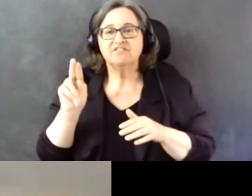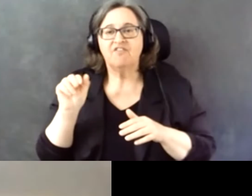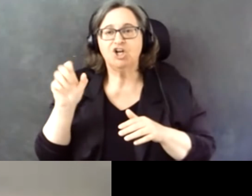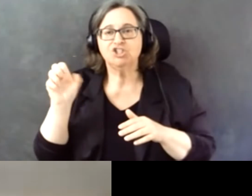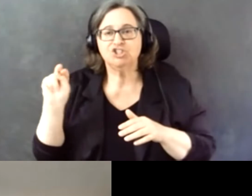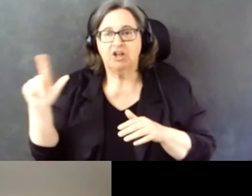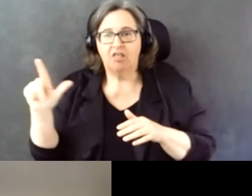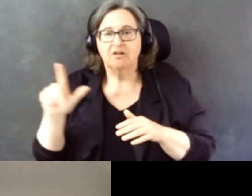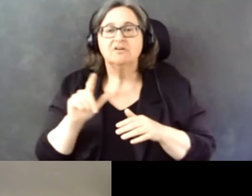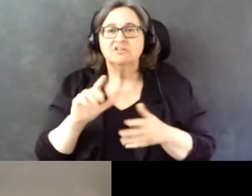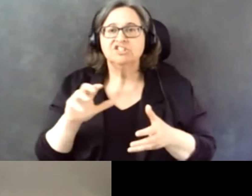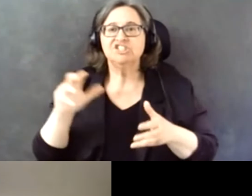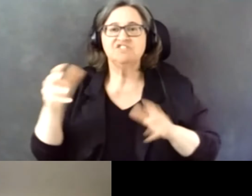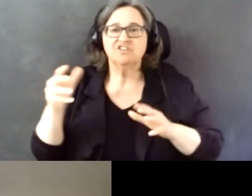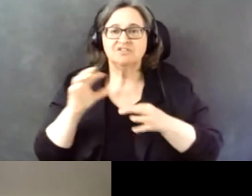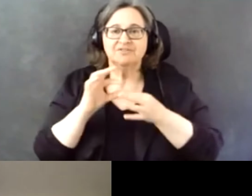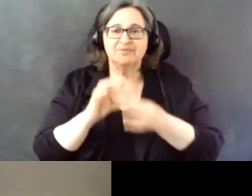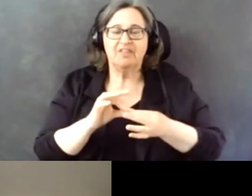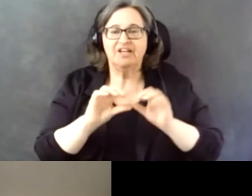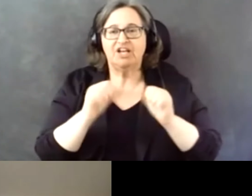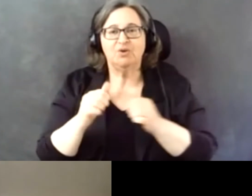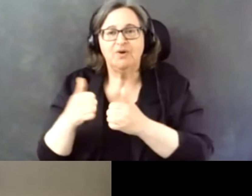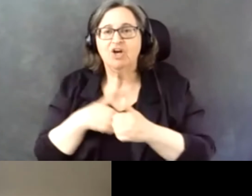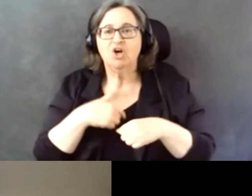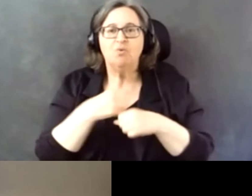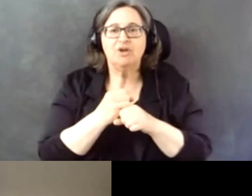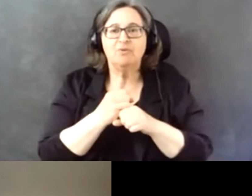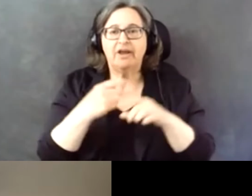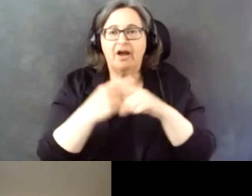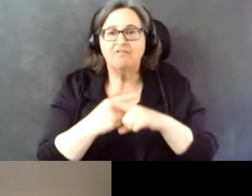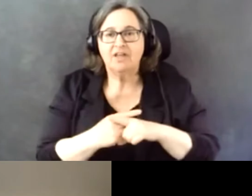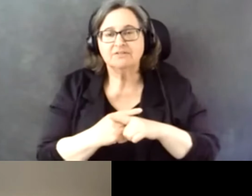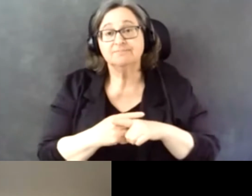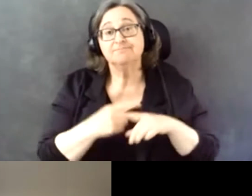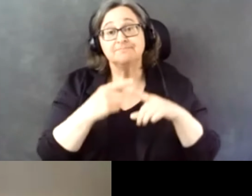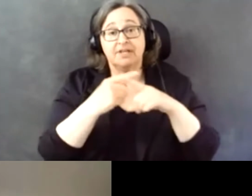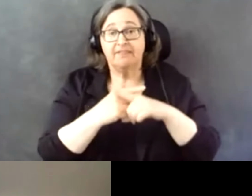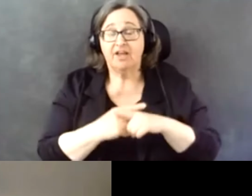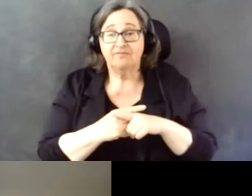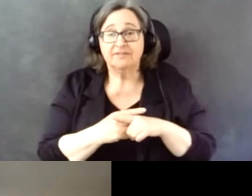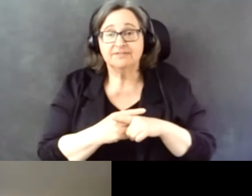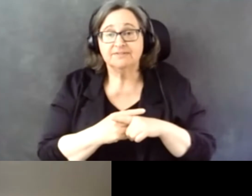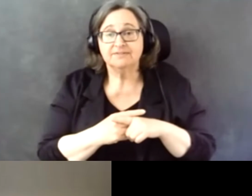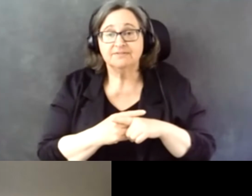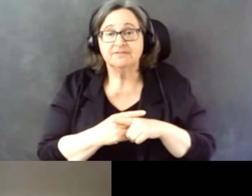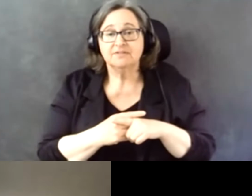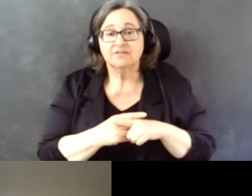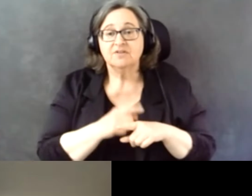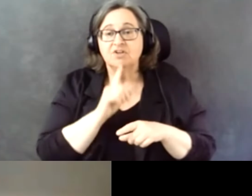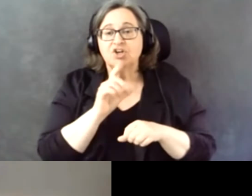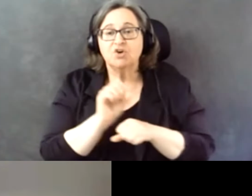lies in its agencies we create conflicts and those conflicts actually actually